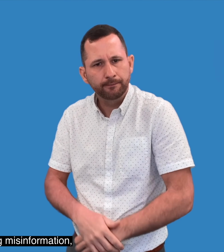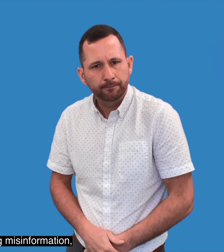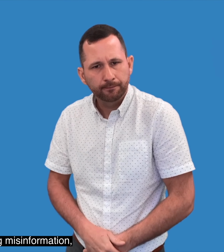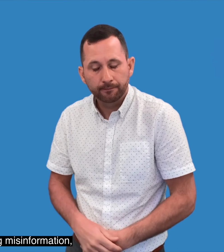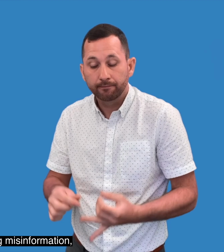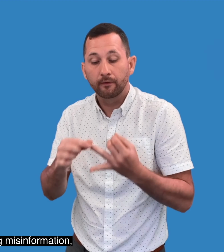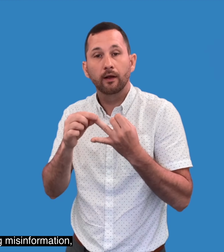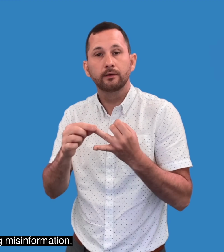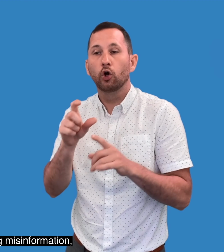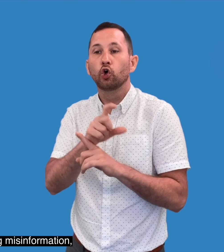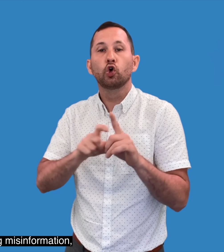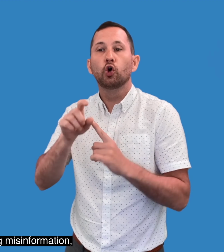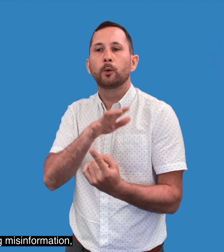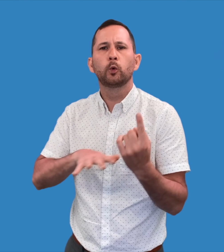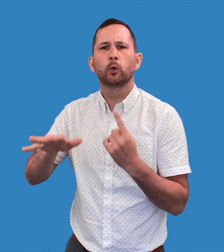Tackling misinformation.